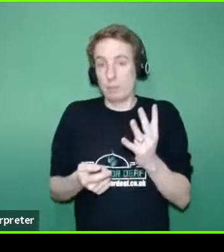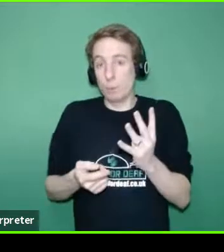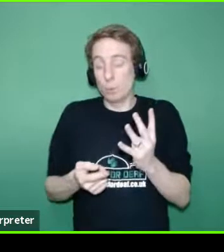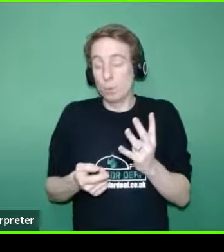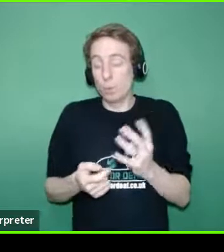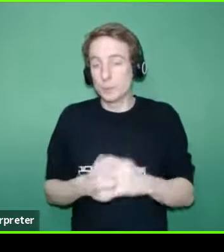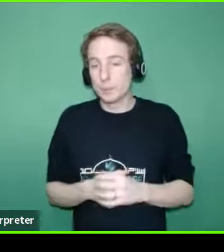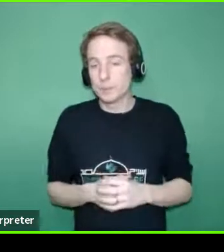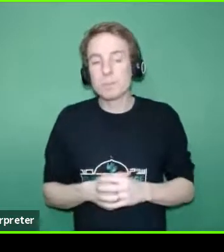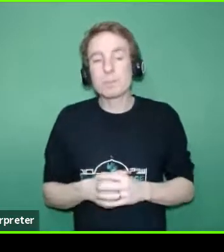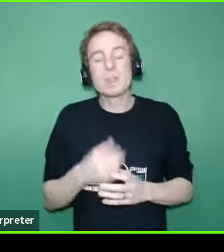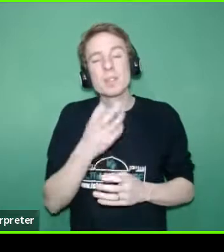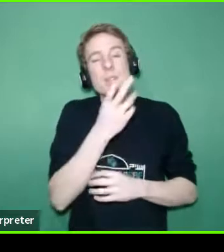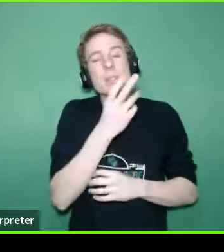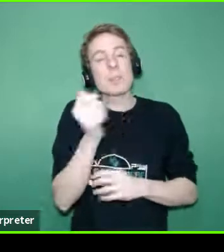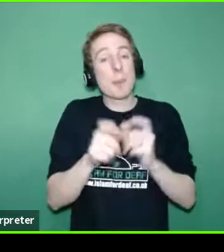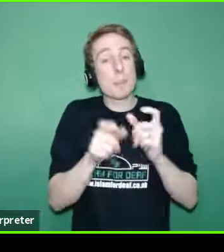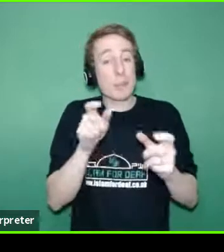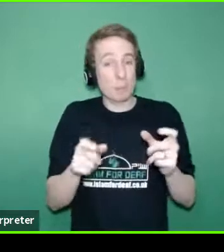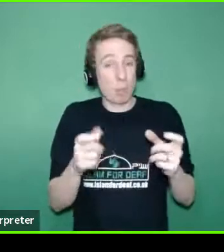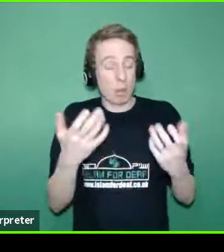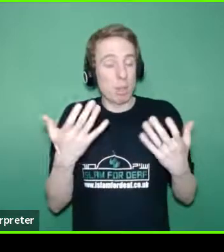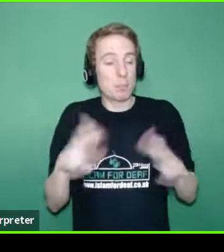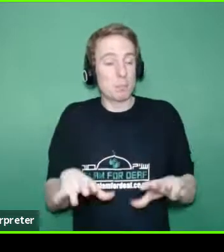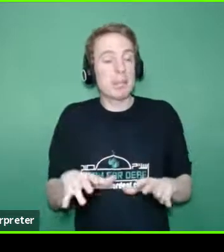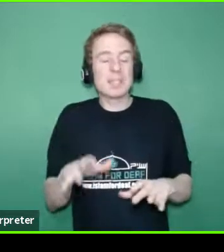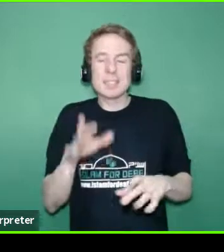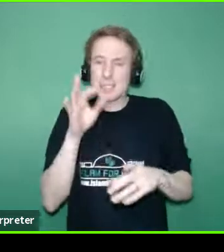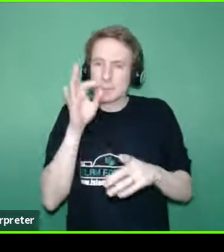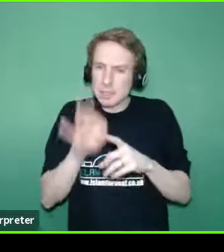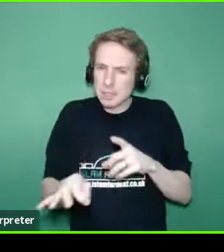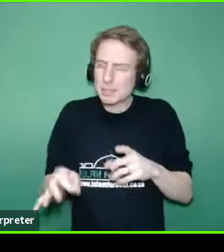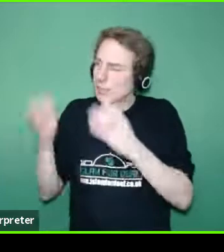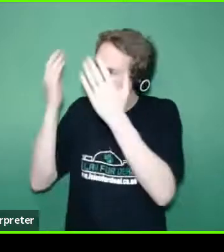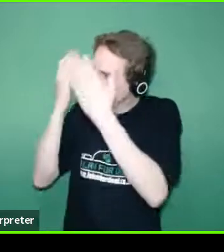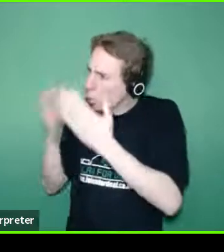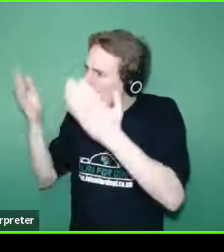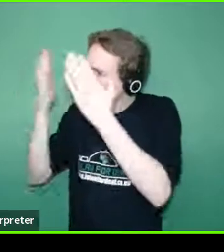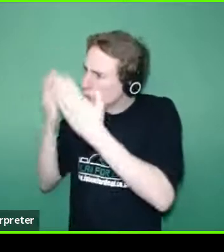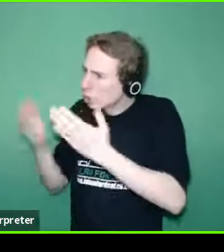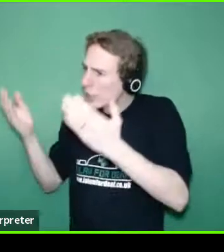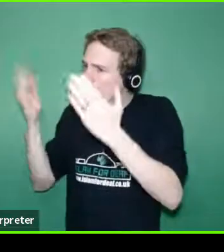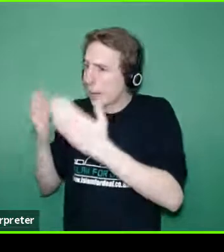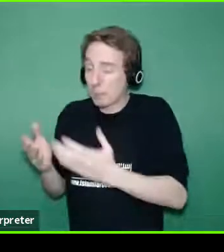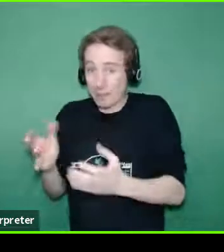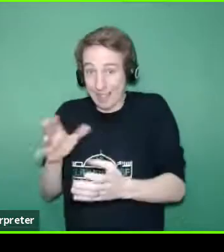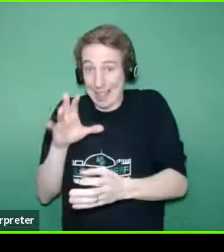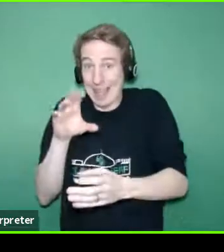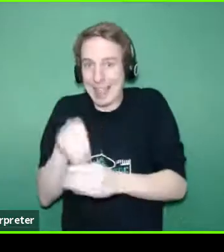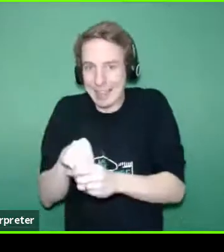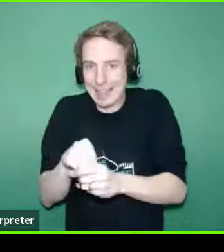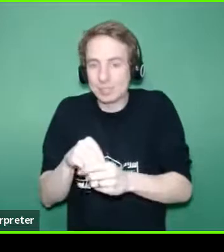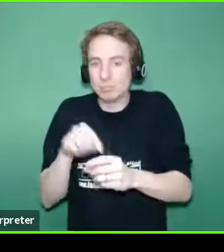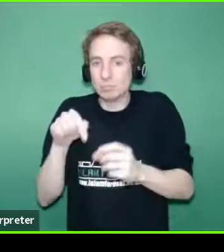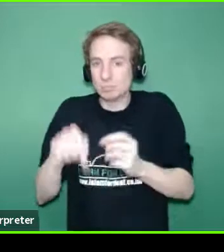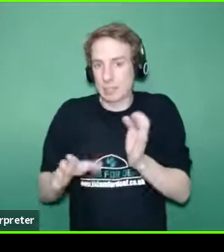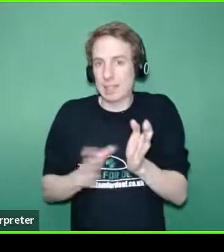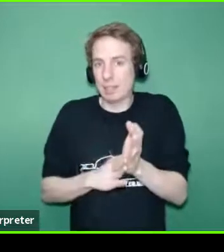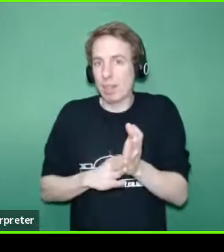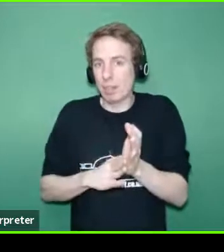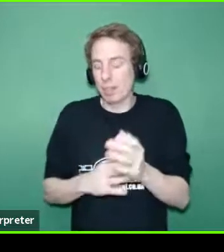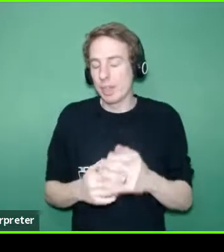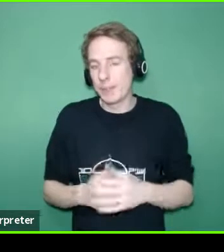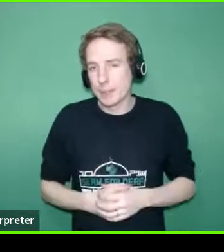specific actions or specific acts of worship as rituals within this month. And the scholar